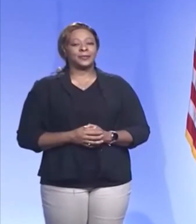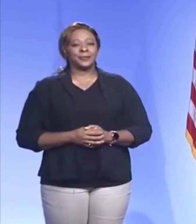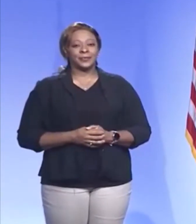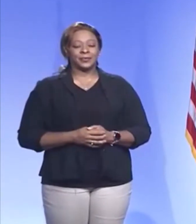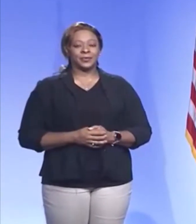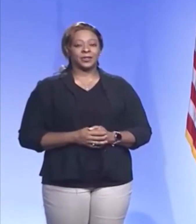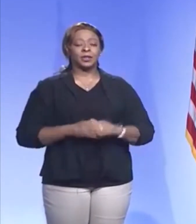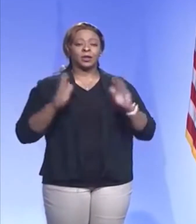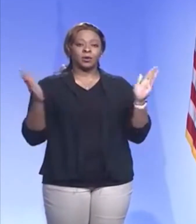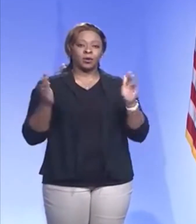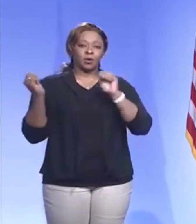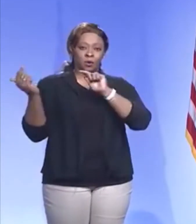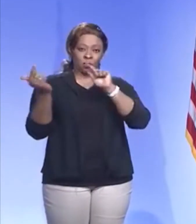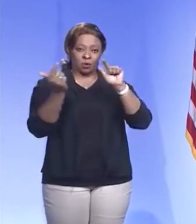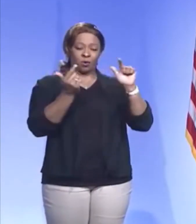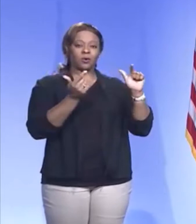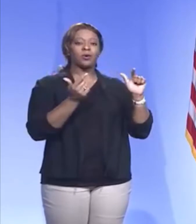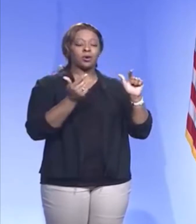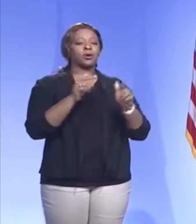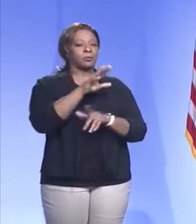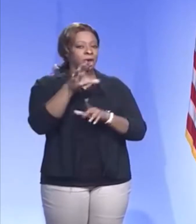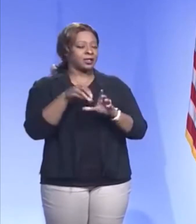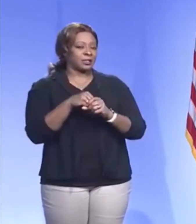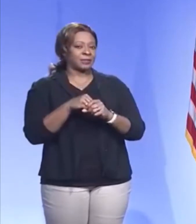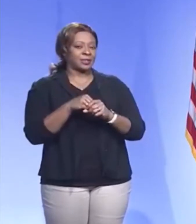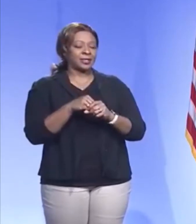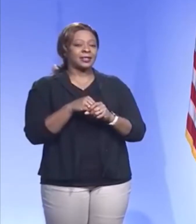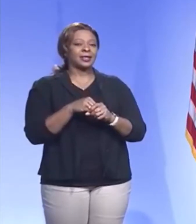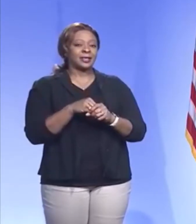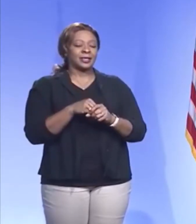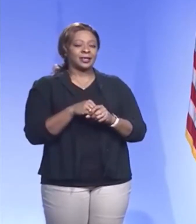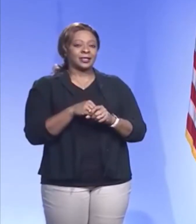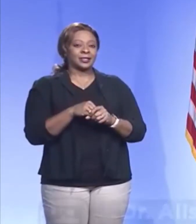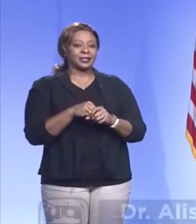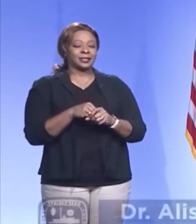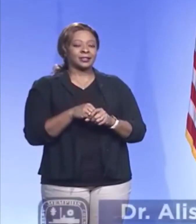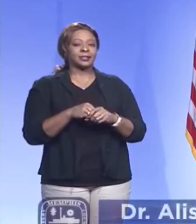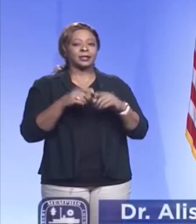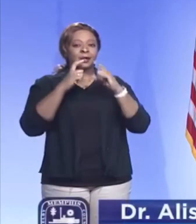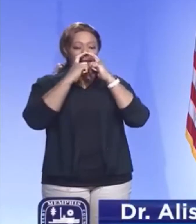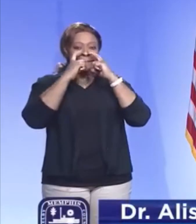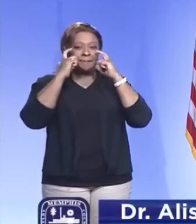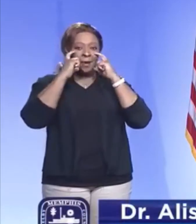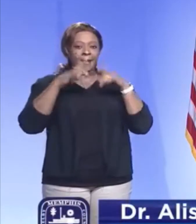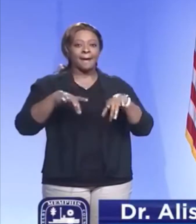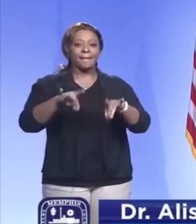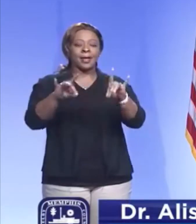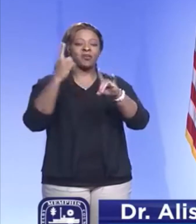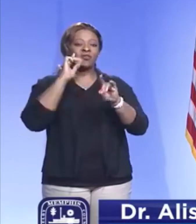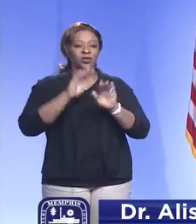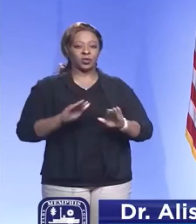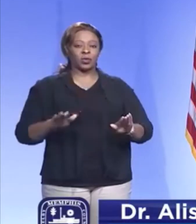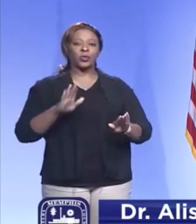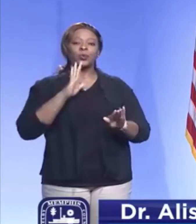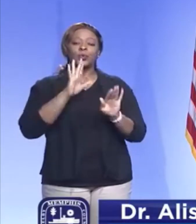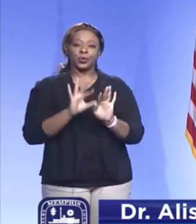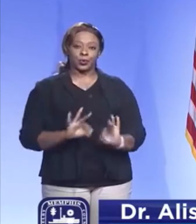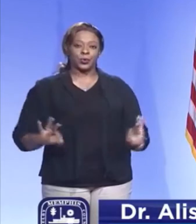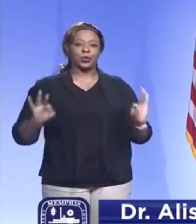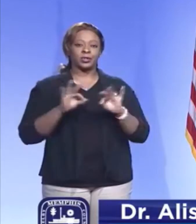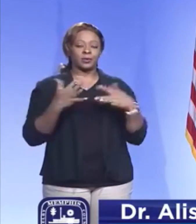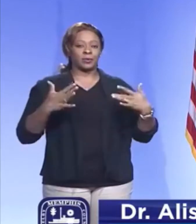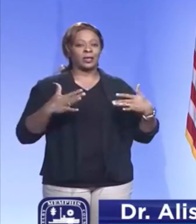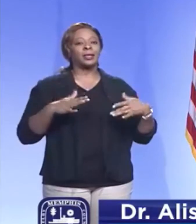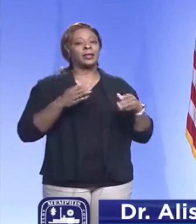I encourage everyone to participate in the mask pickup for children. It's critical that we get masks